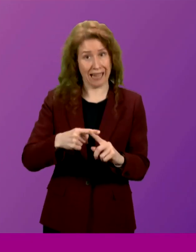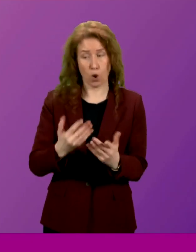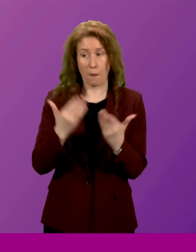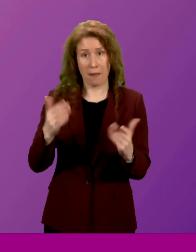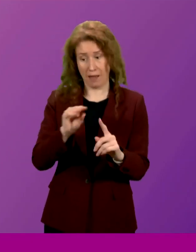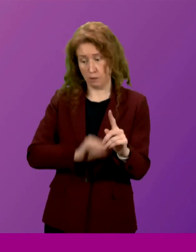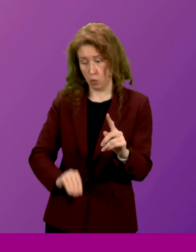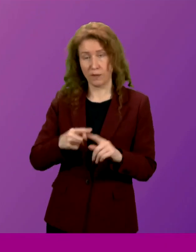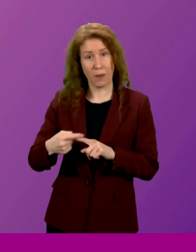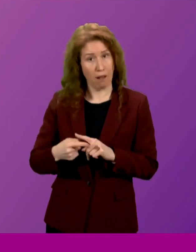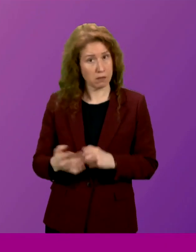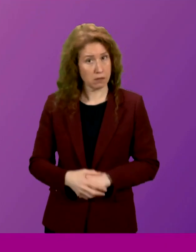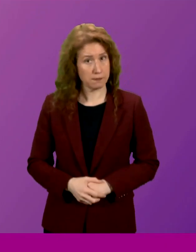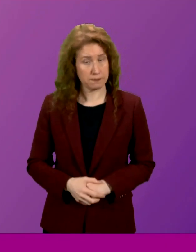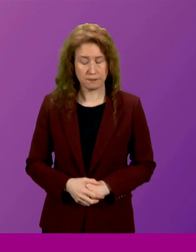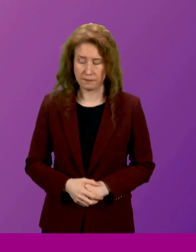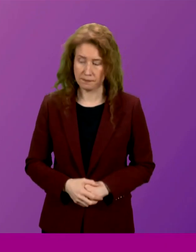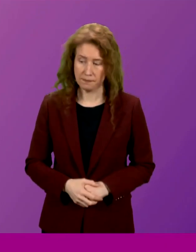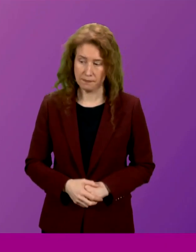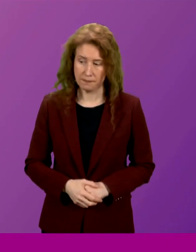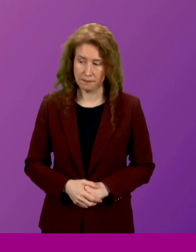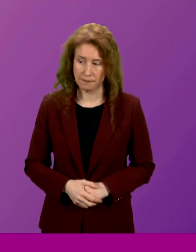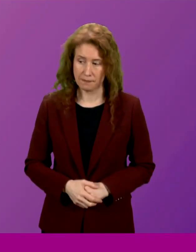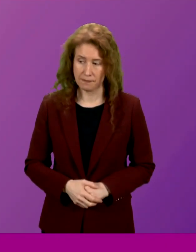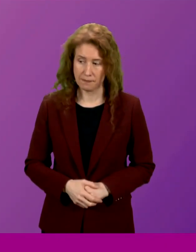they lived in England. First Minister.